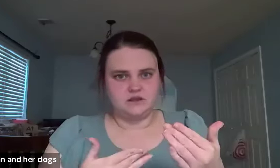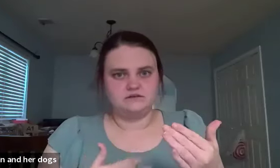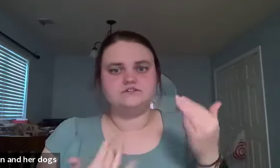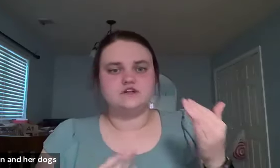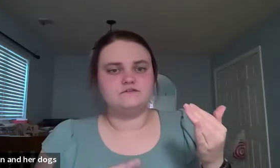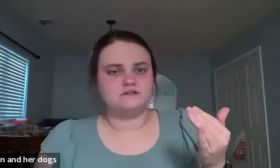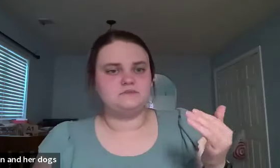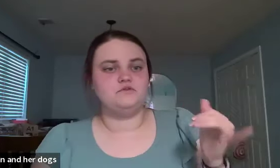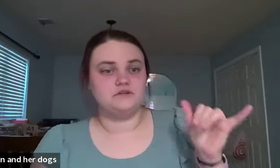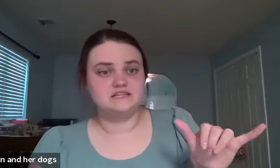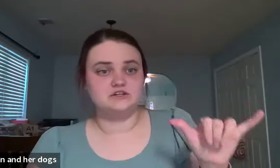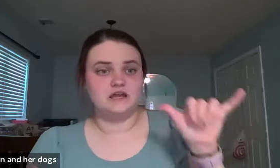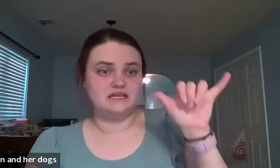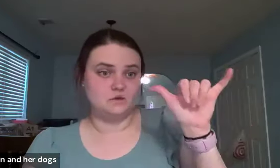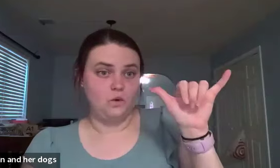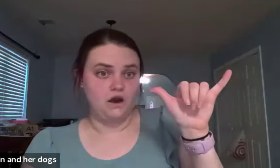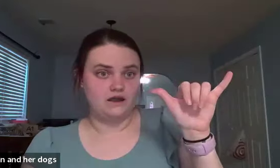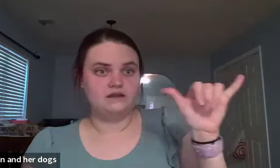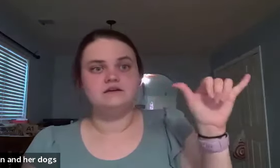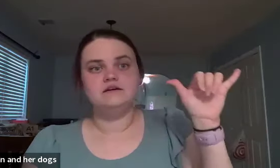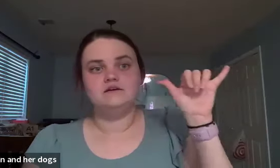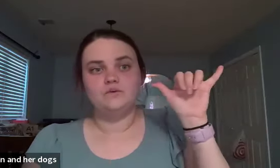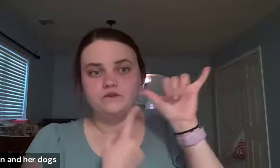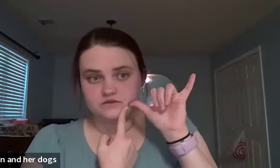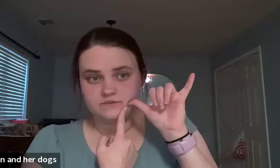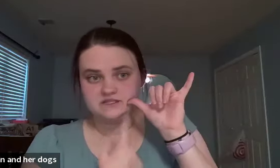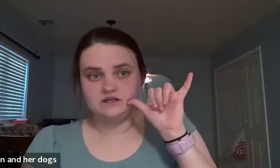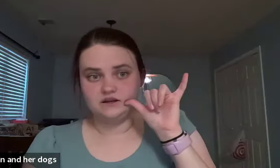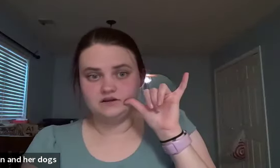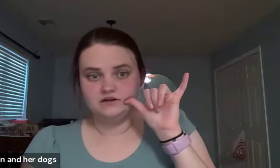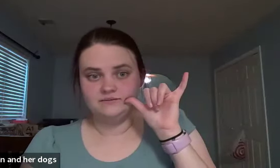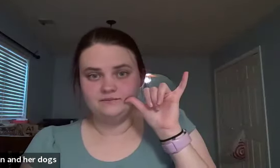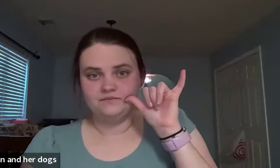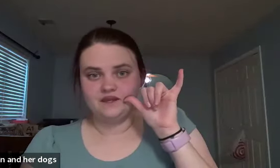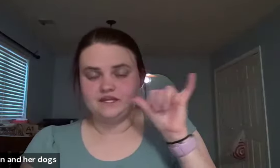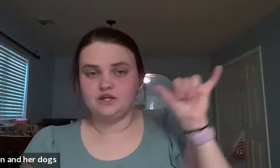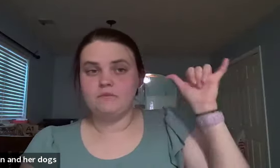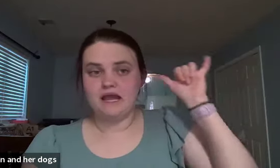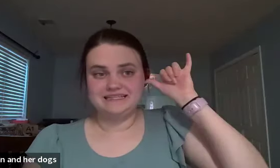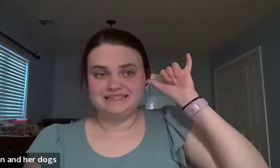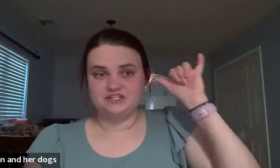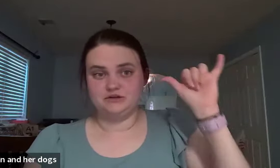sign. So for example, for yesterday, it's the Y with your thumb still here, and then you go back to your